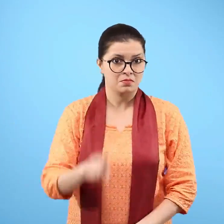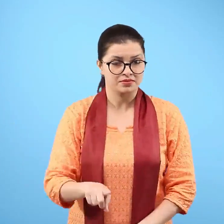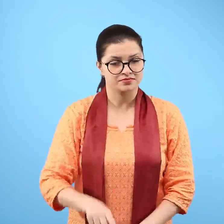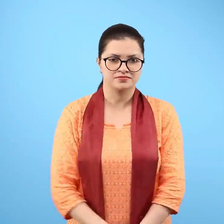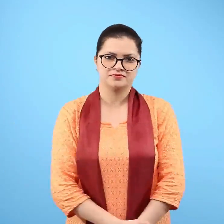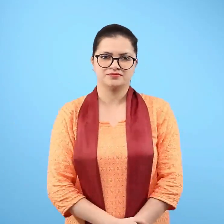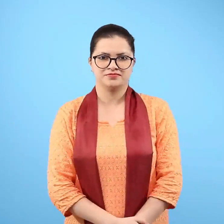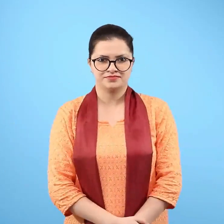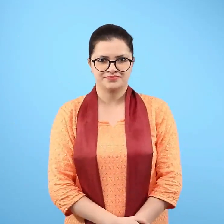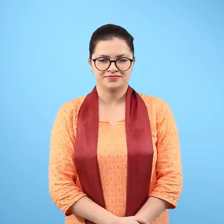Delhi.